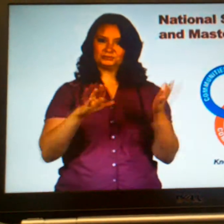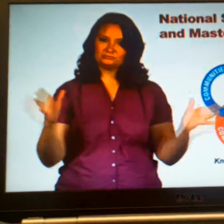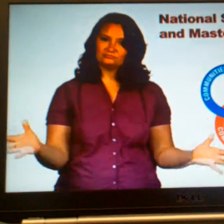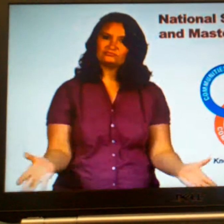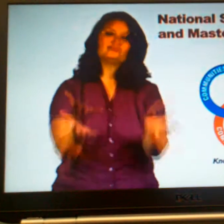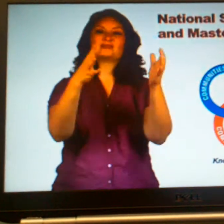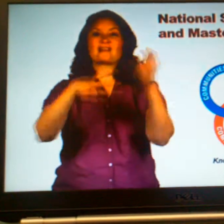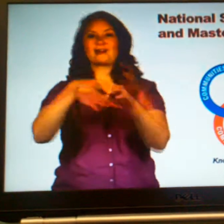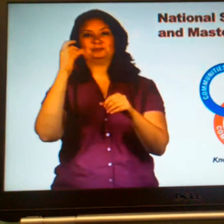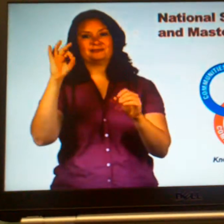means